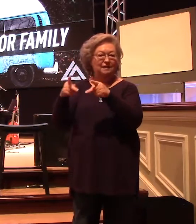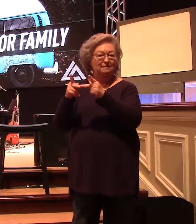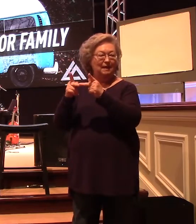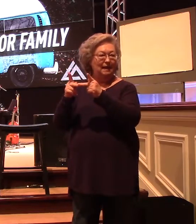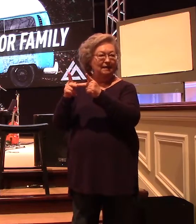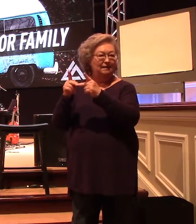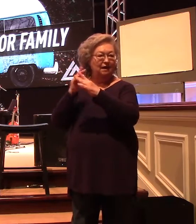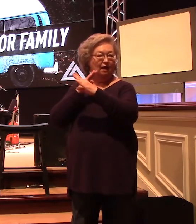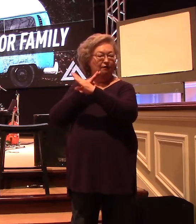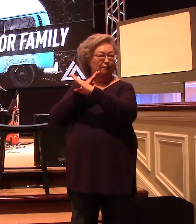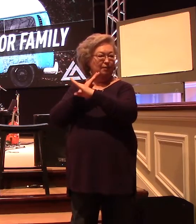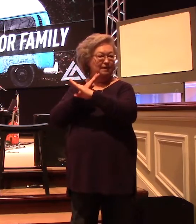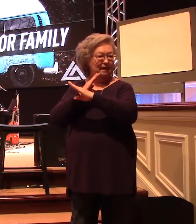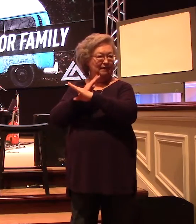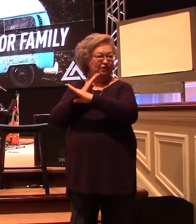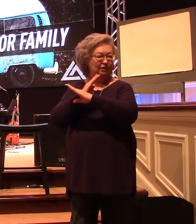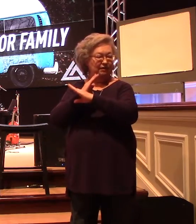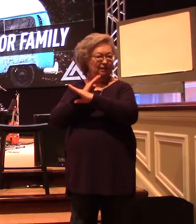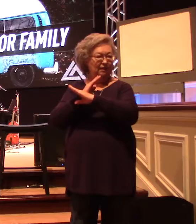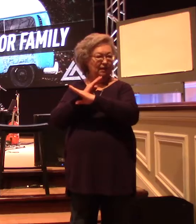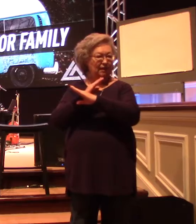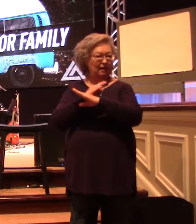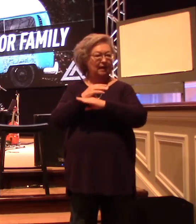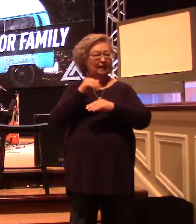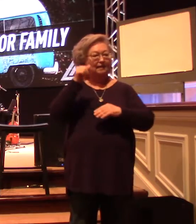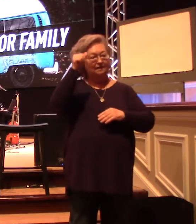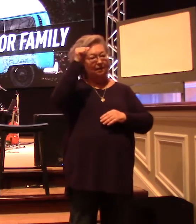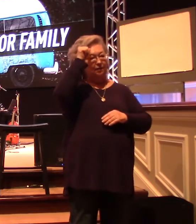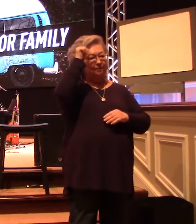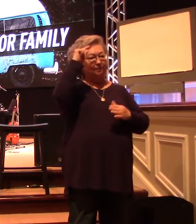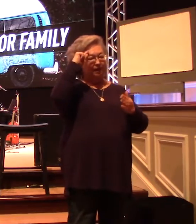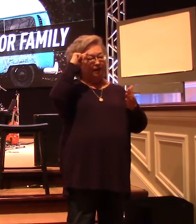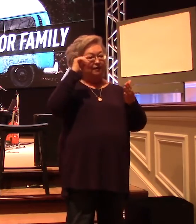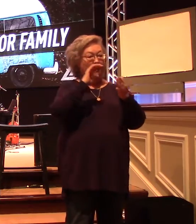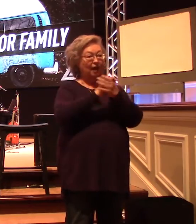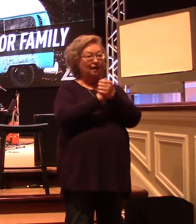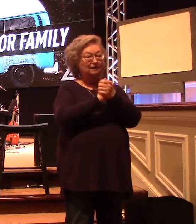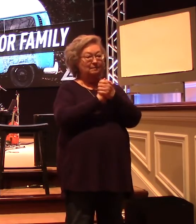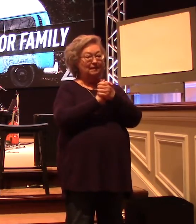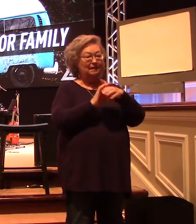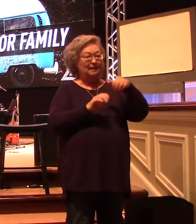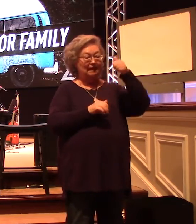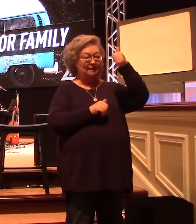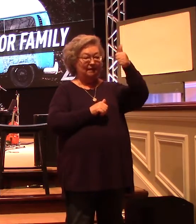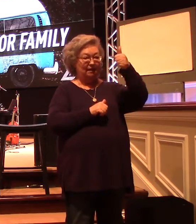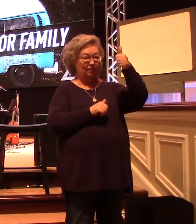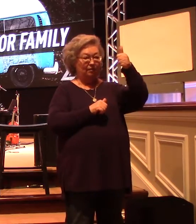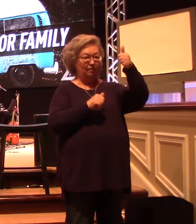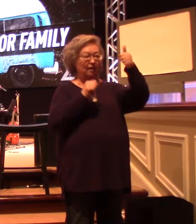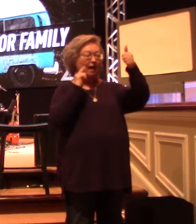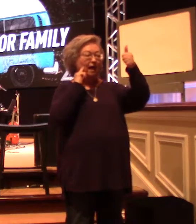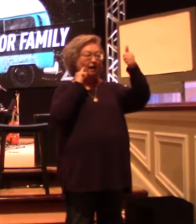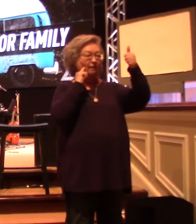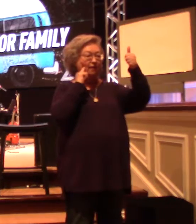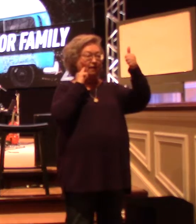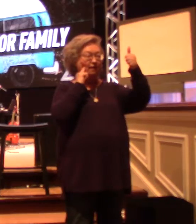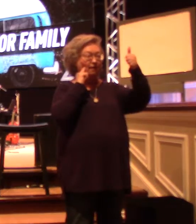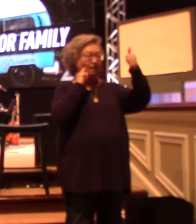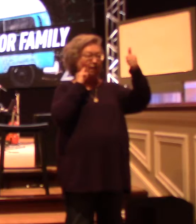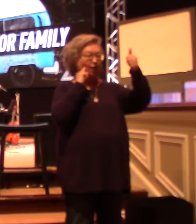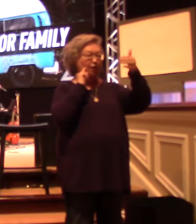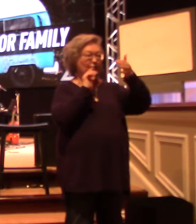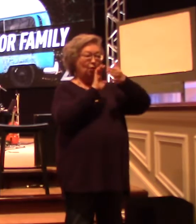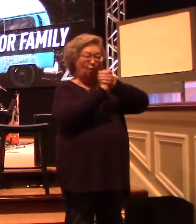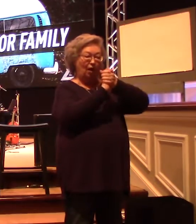the wife lines herself up under her husband. As a husband, I'm responsible to Christ. And I have to answer to him